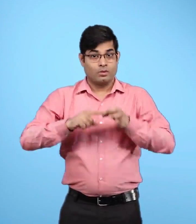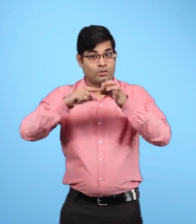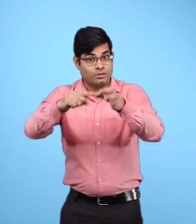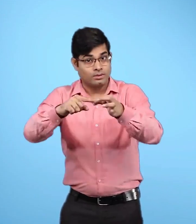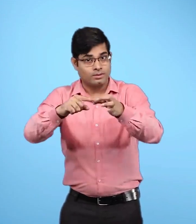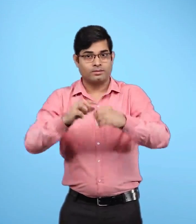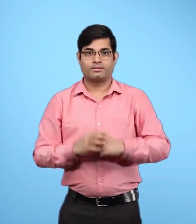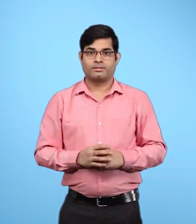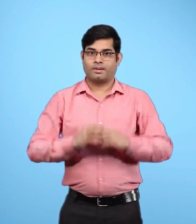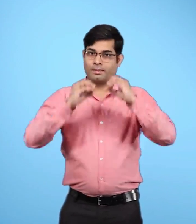Question B.